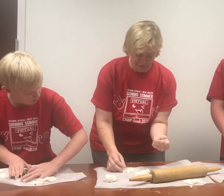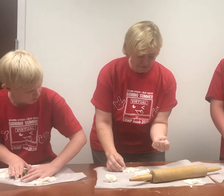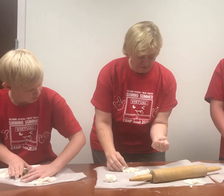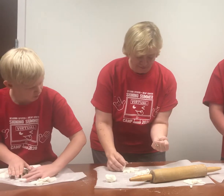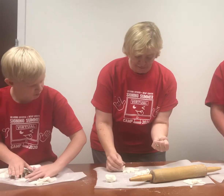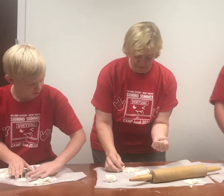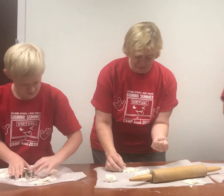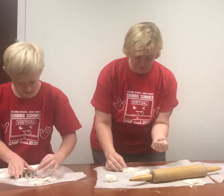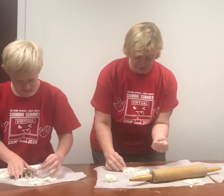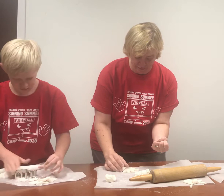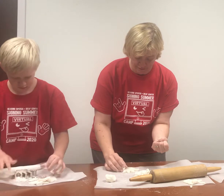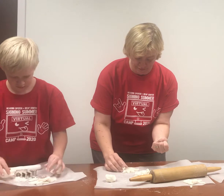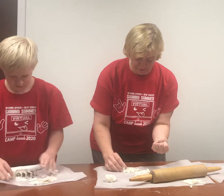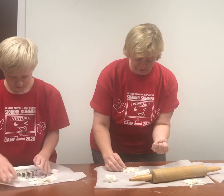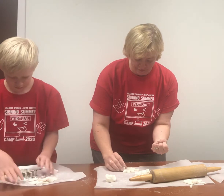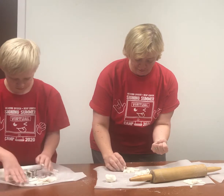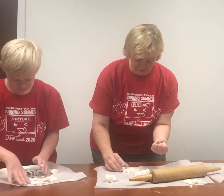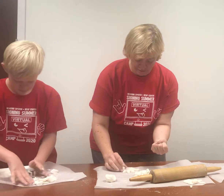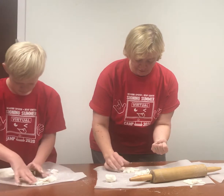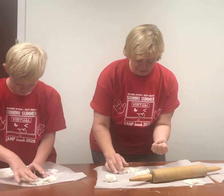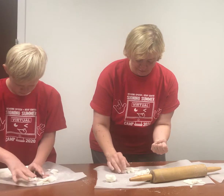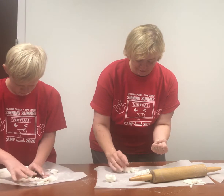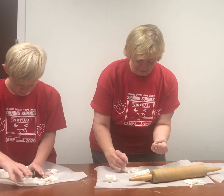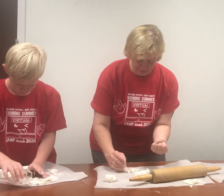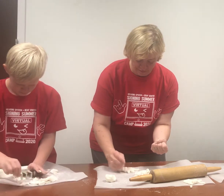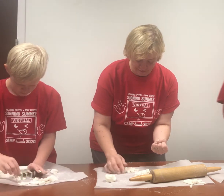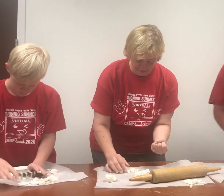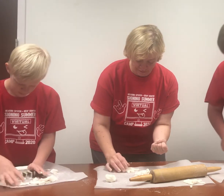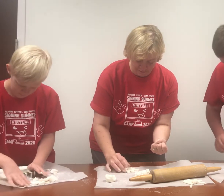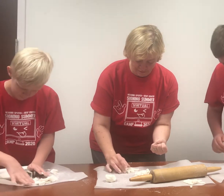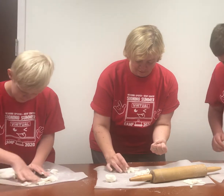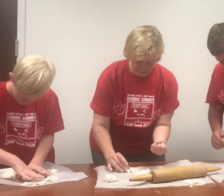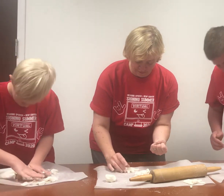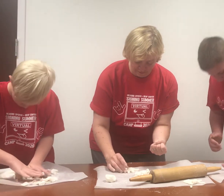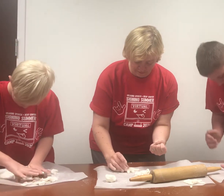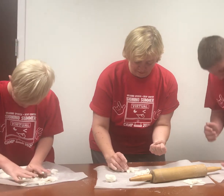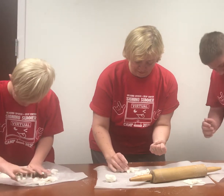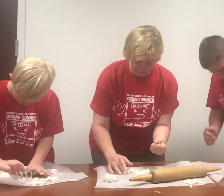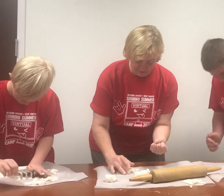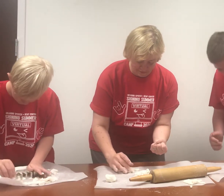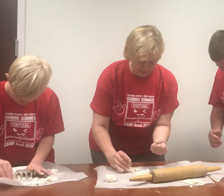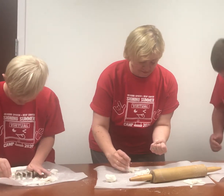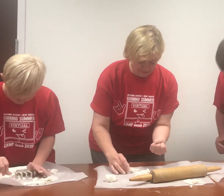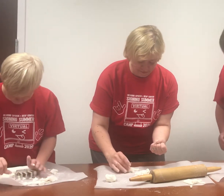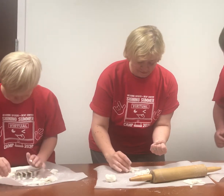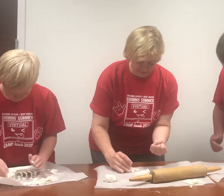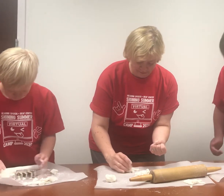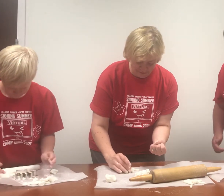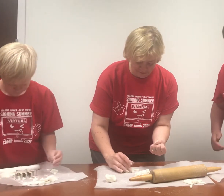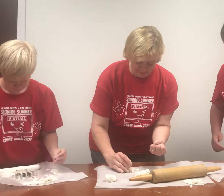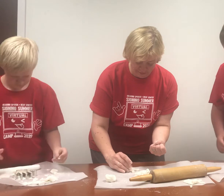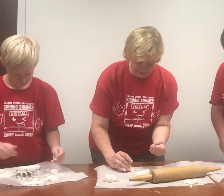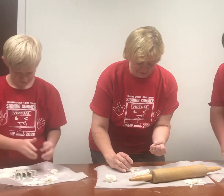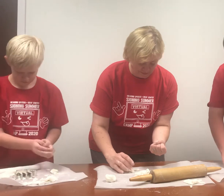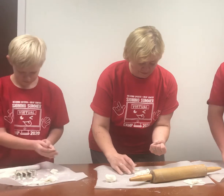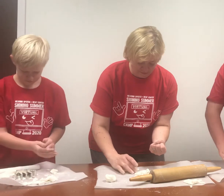is shaped this way. I'll just try to take my fingers and mold it that way.